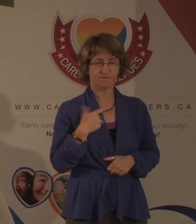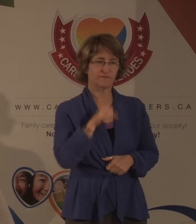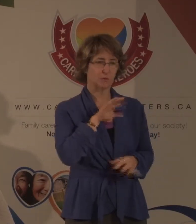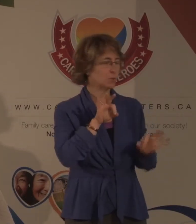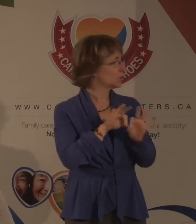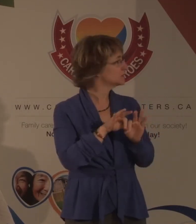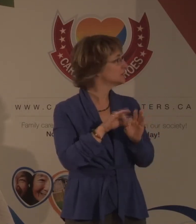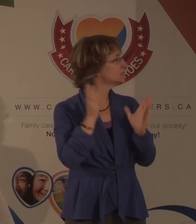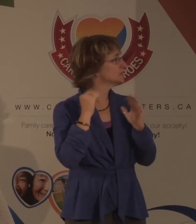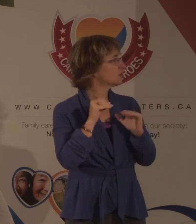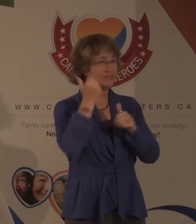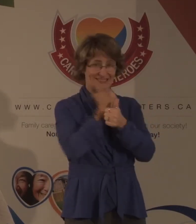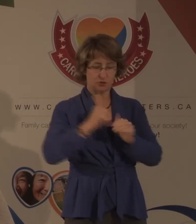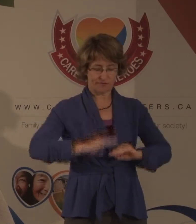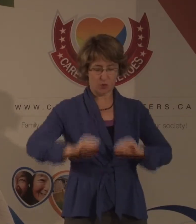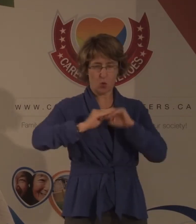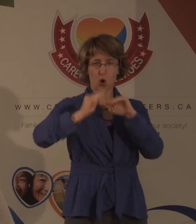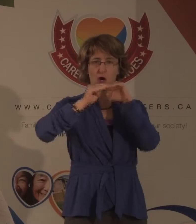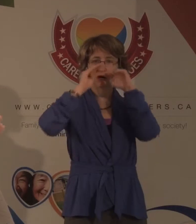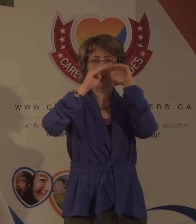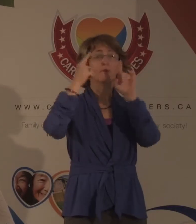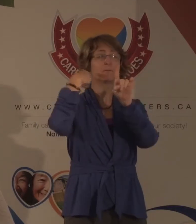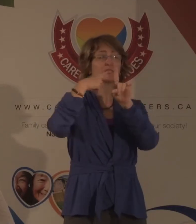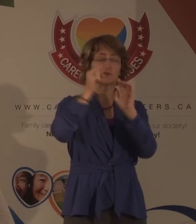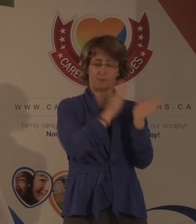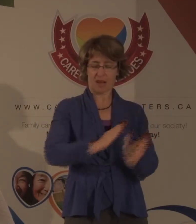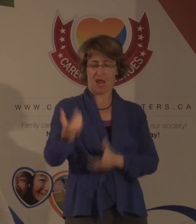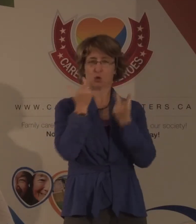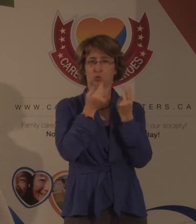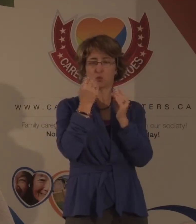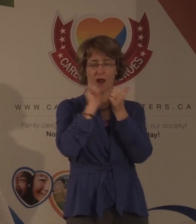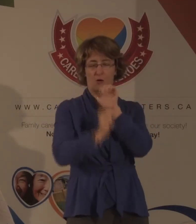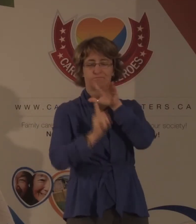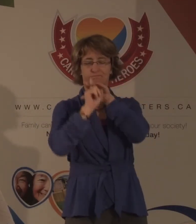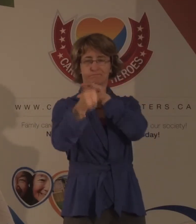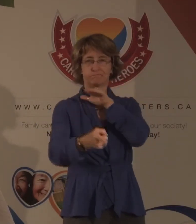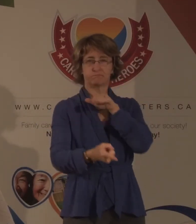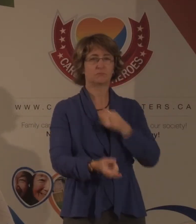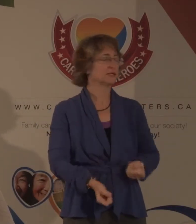And plan the process for getting out in case of a fire.